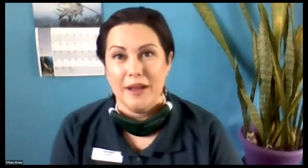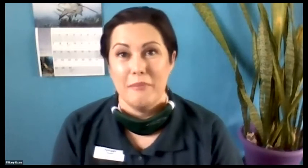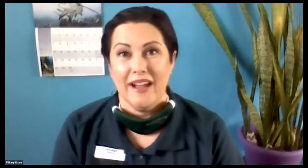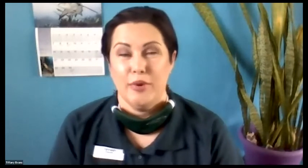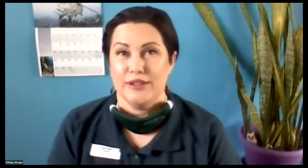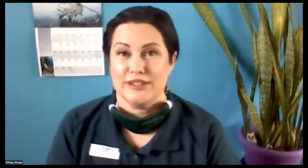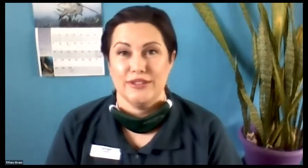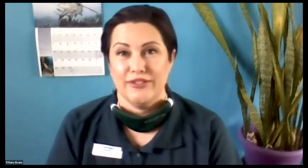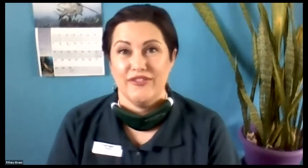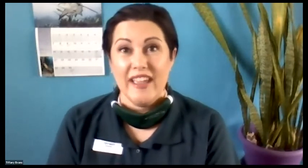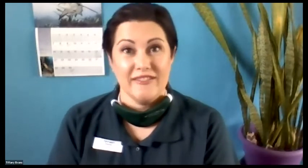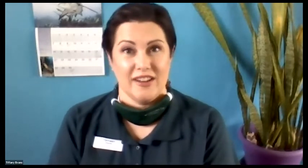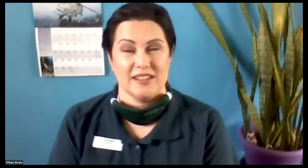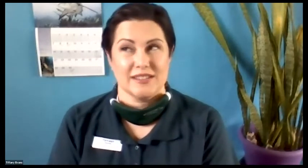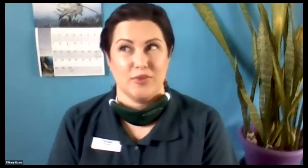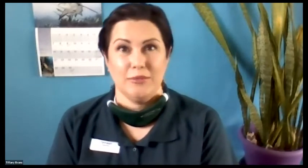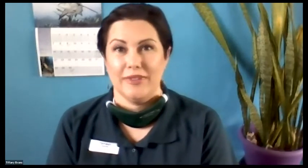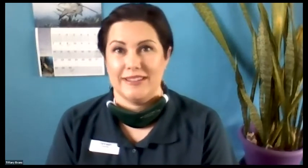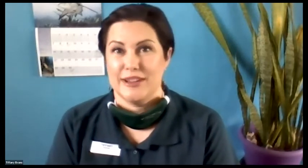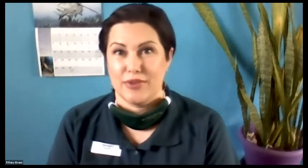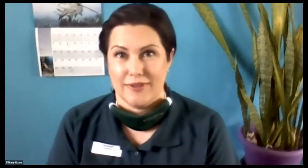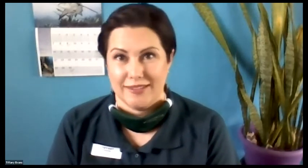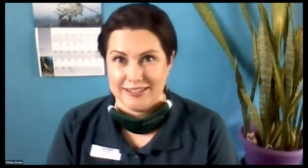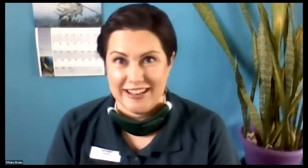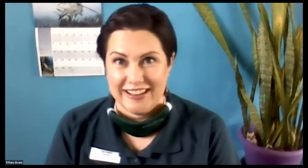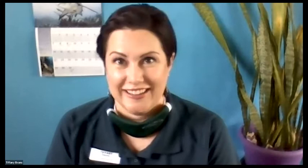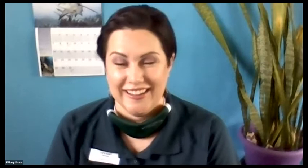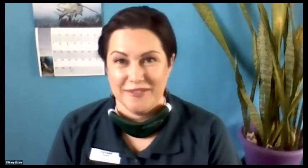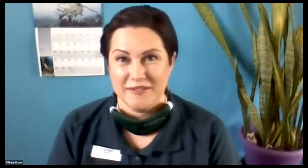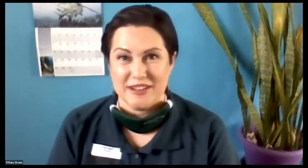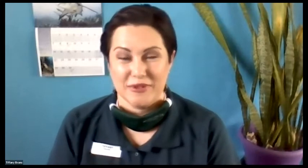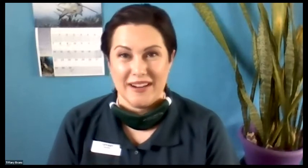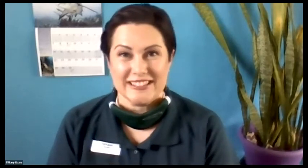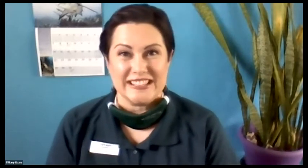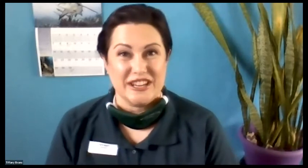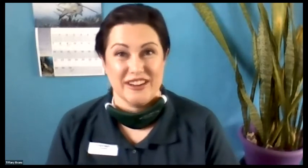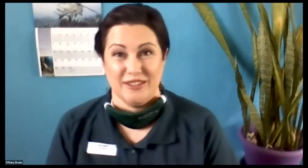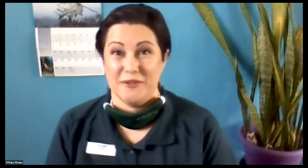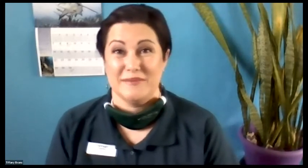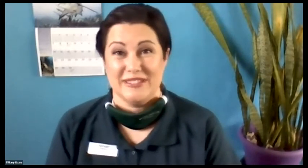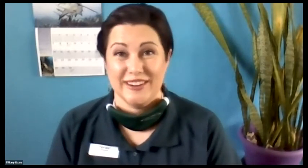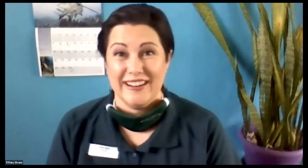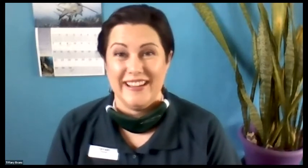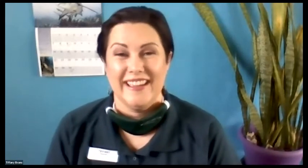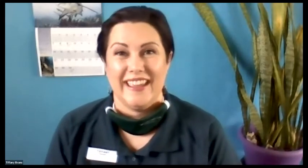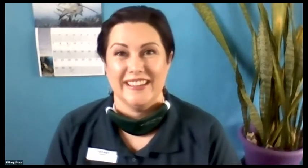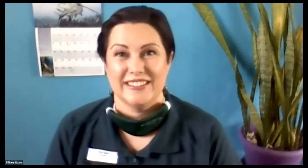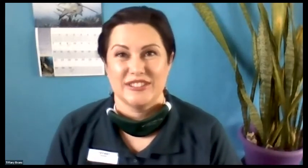my personal favorite is probably a timber rattlesnake. We have timber rattlesnakes here in Illinois and Missouri, and they're kind